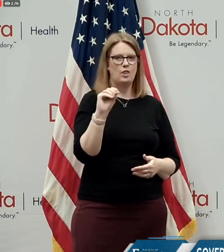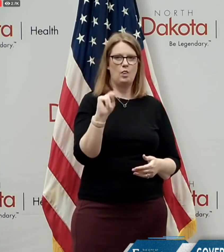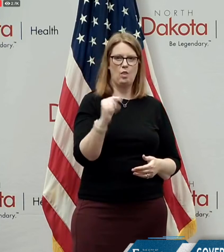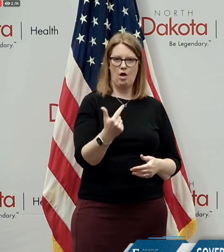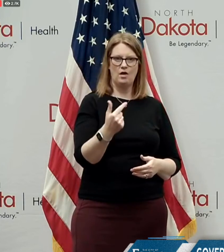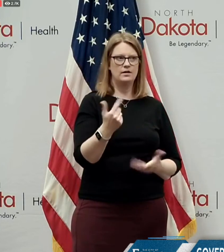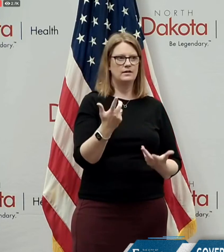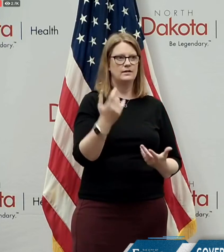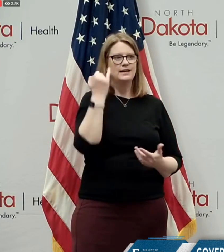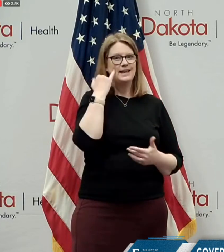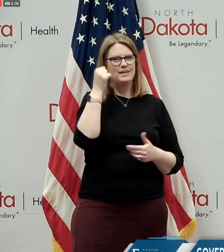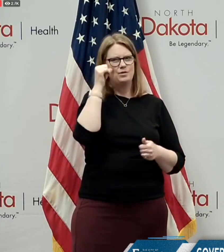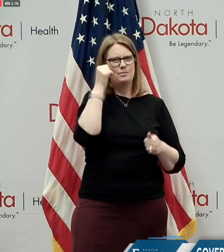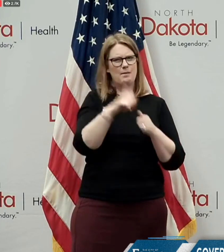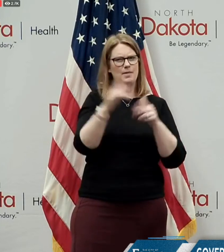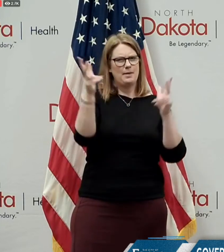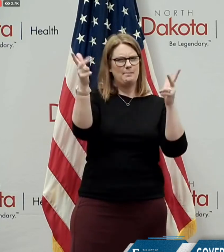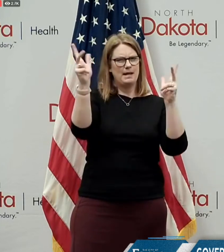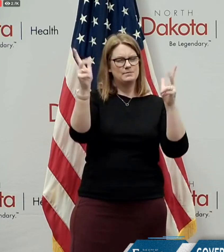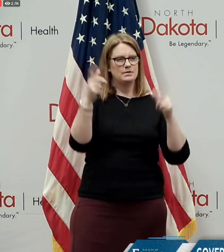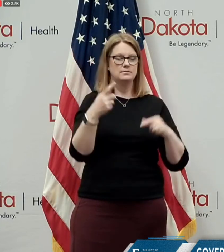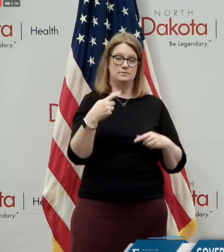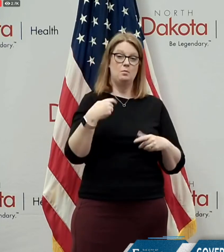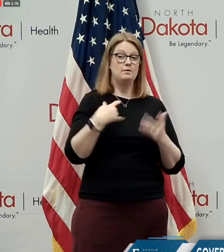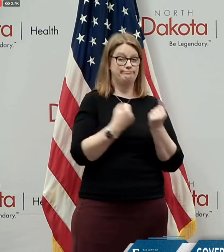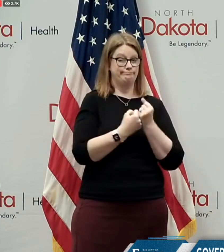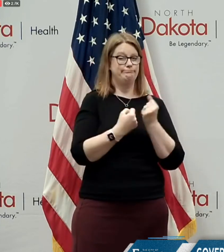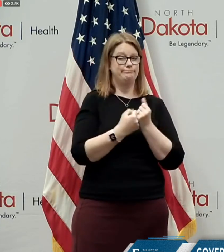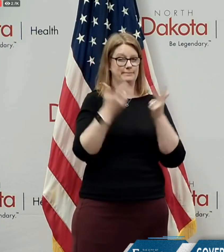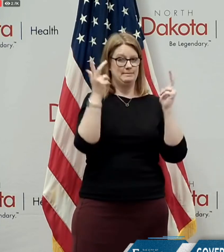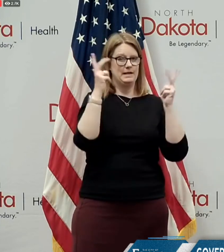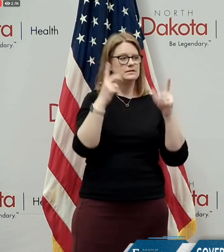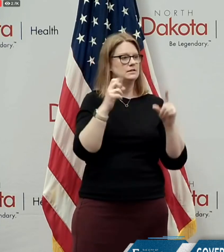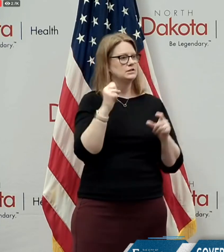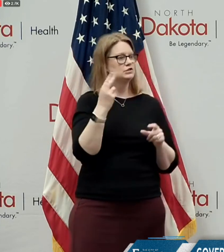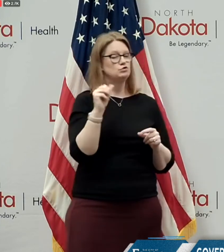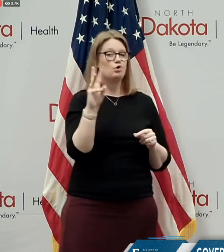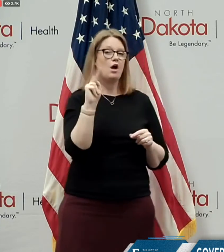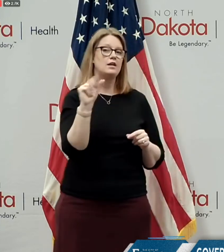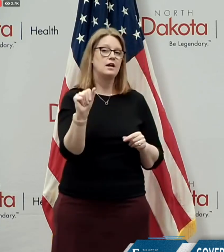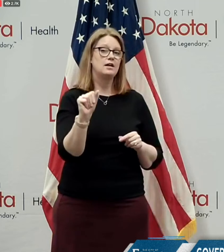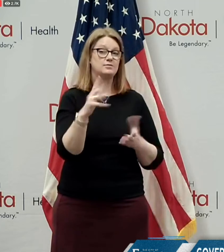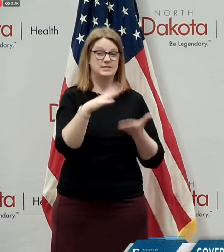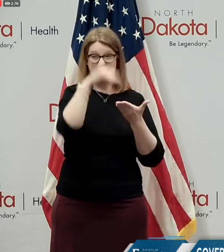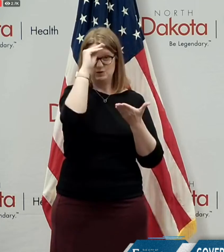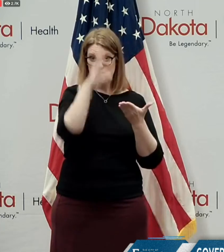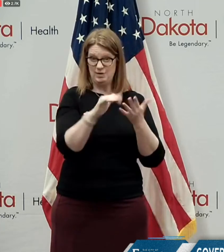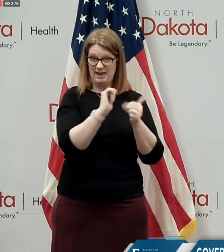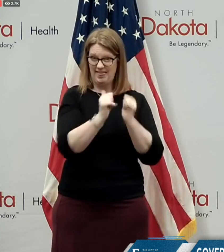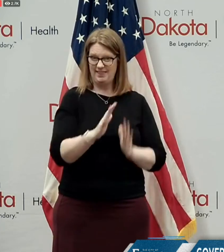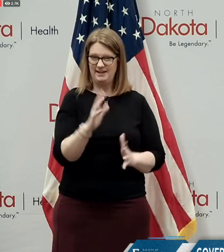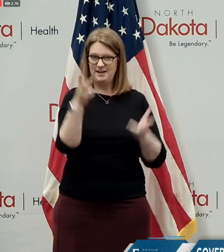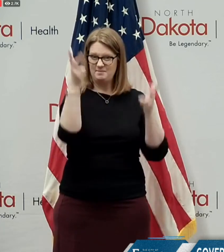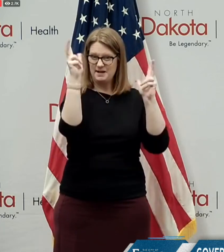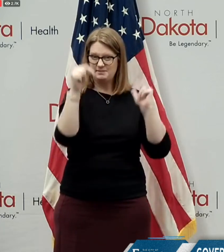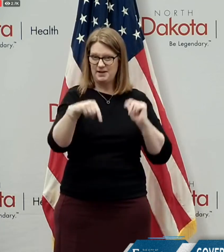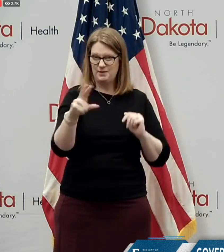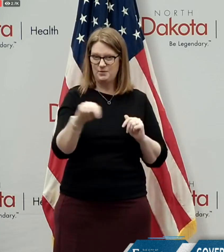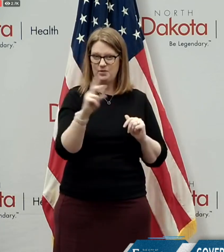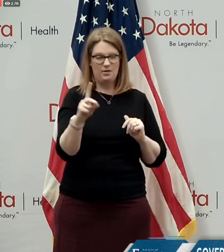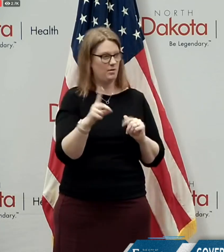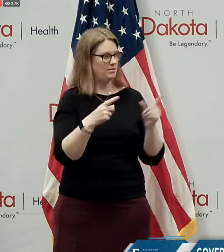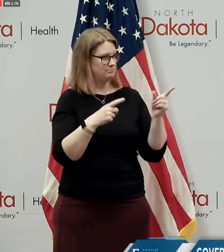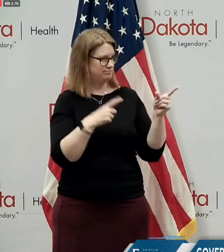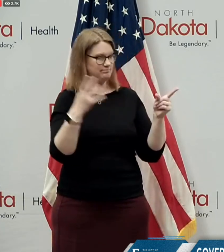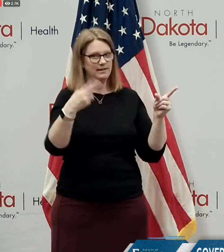remember in the basketball ranks, Governor, as we are basketball fans, Shauna was a standout student athlete in basketball in North Dakota, one